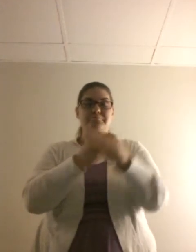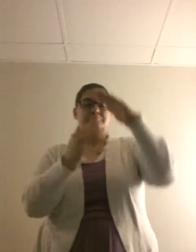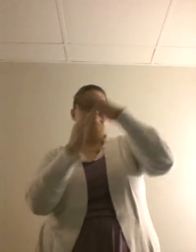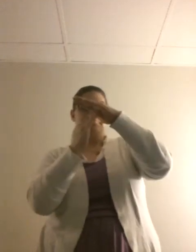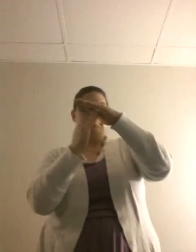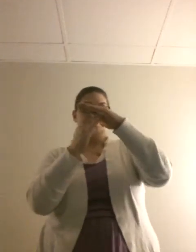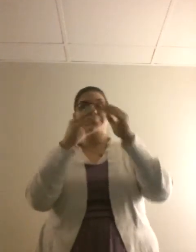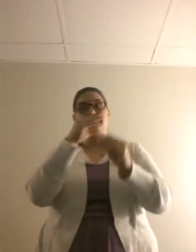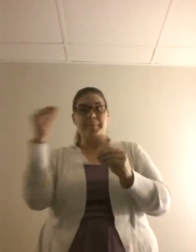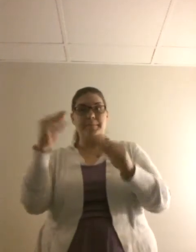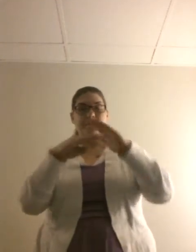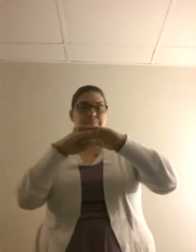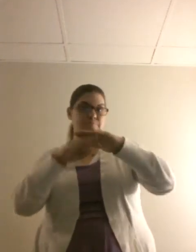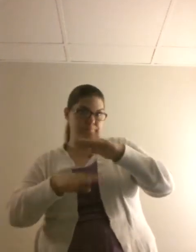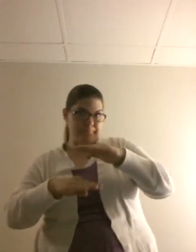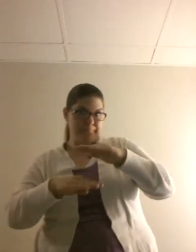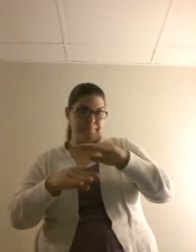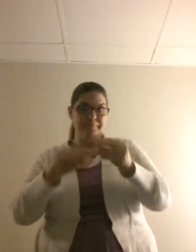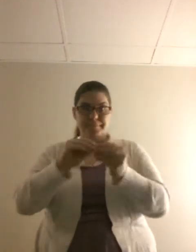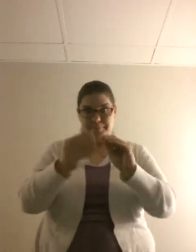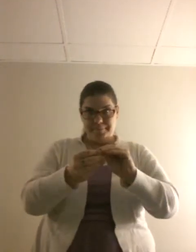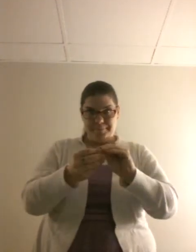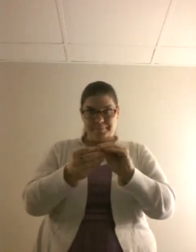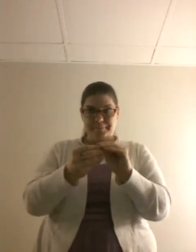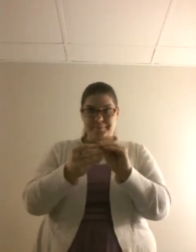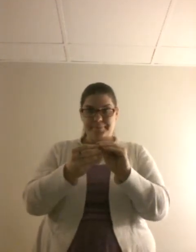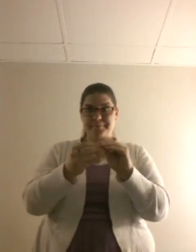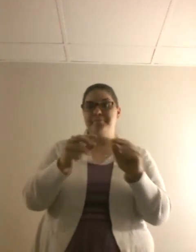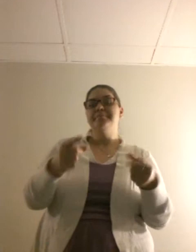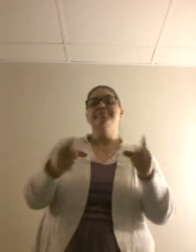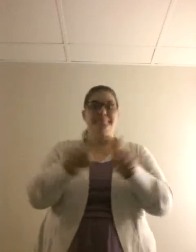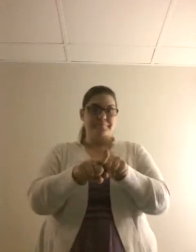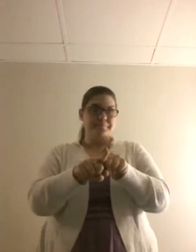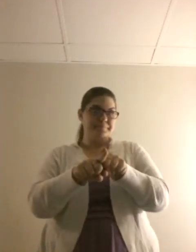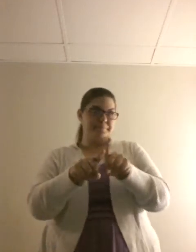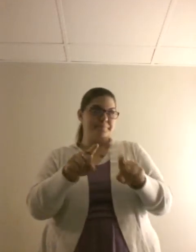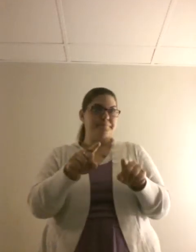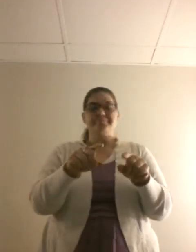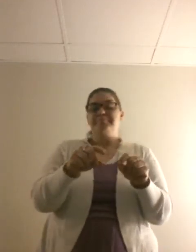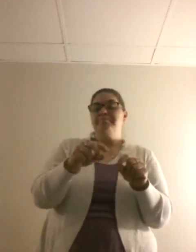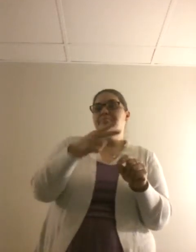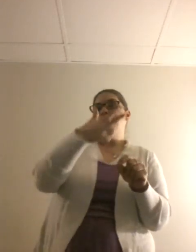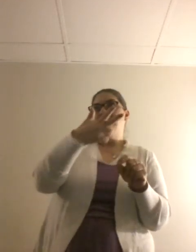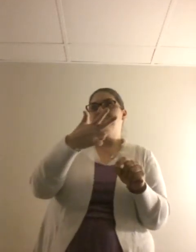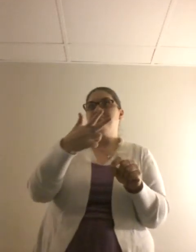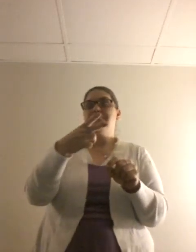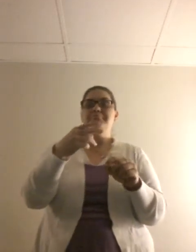by 2. I'll end up with 3 times 2 is 6, 4 times 2 is 8. So that's an equivalent fraction to